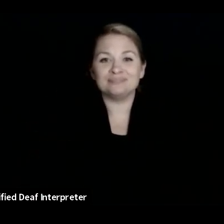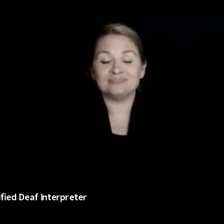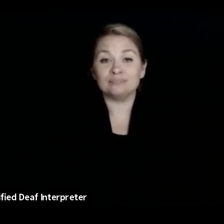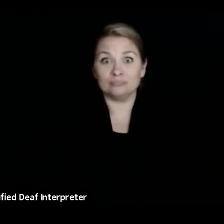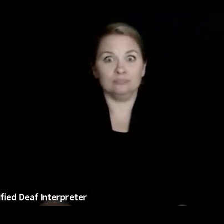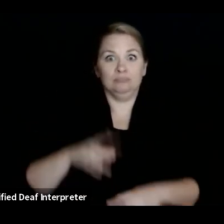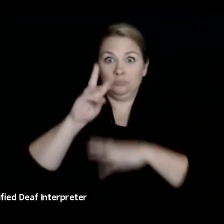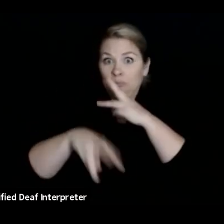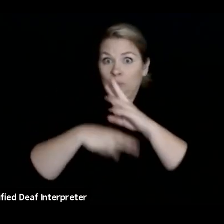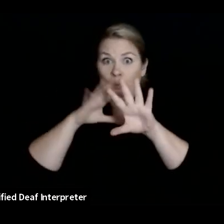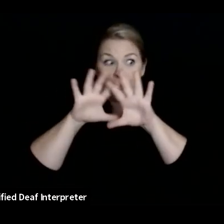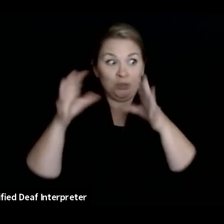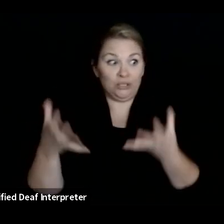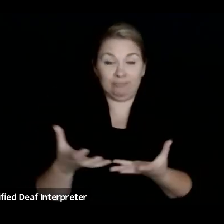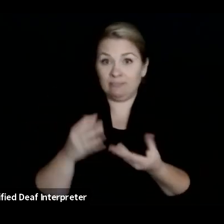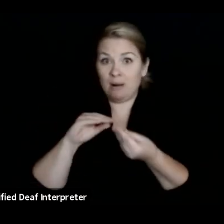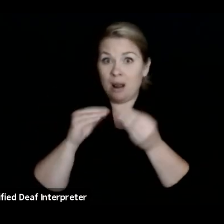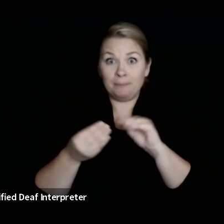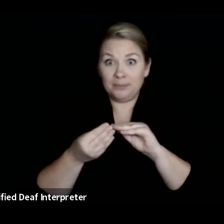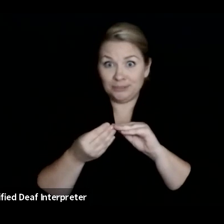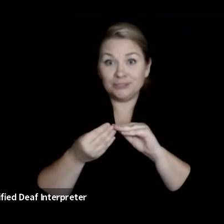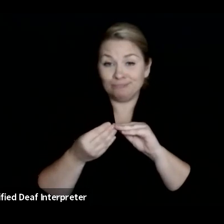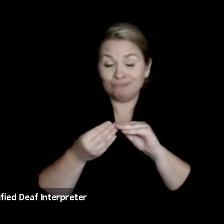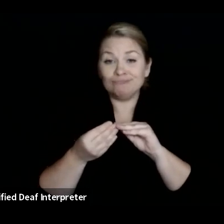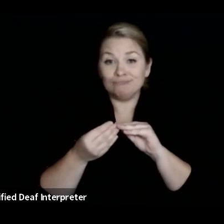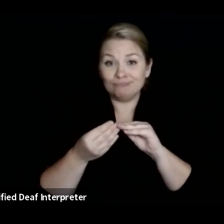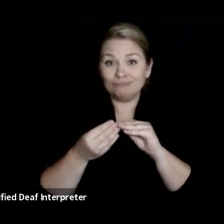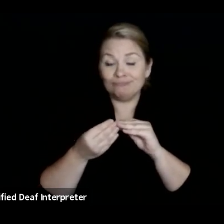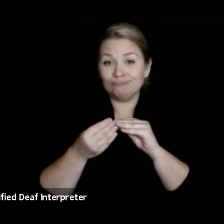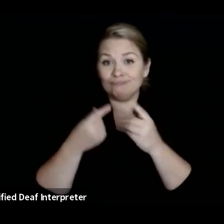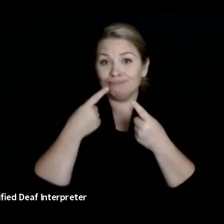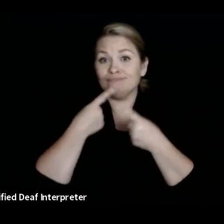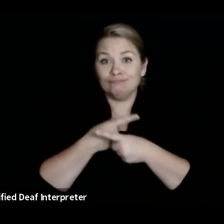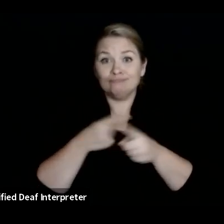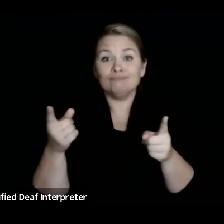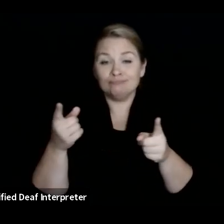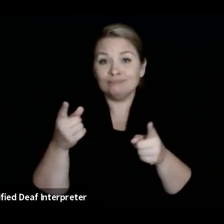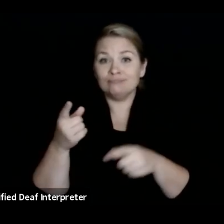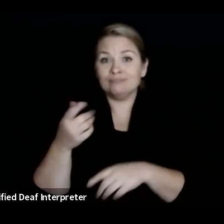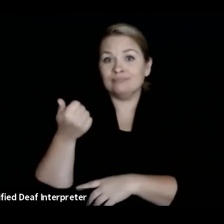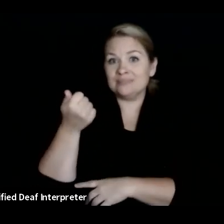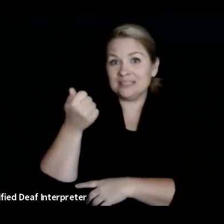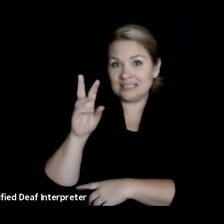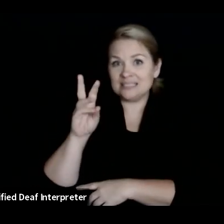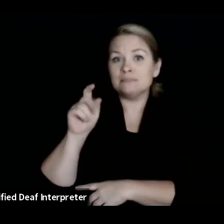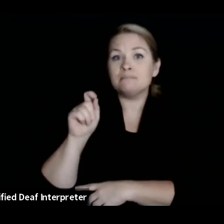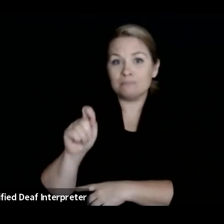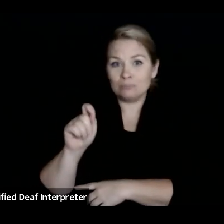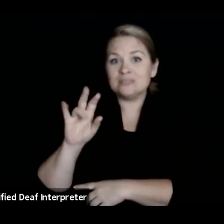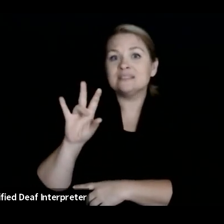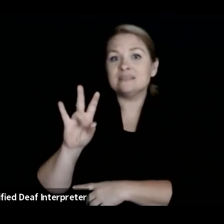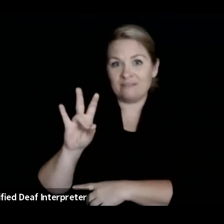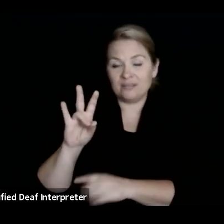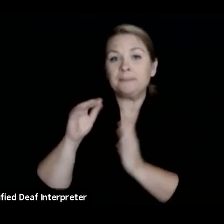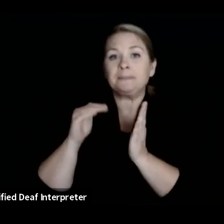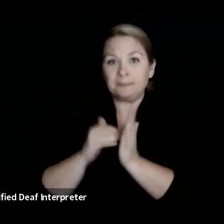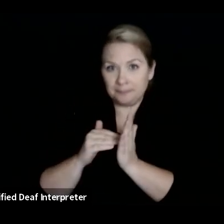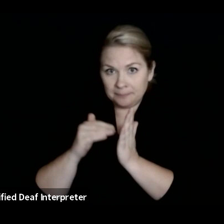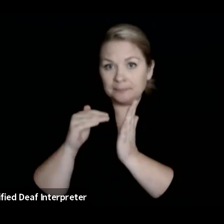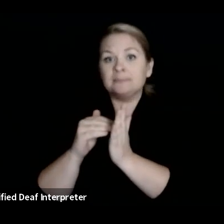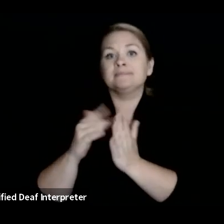of this morning, there were 16.7 million cases and 660,000